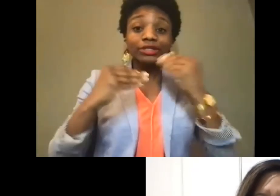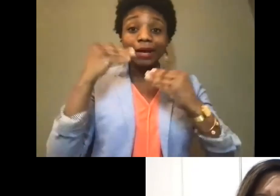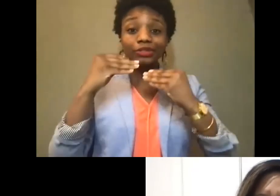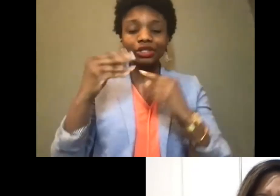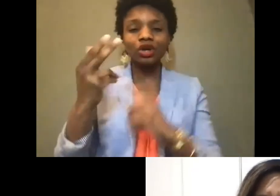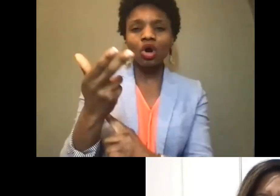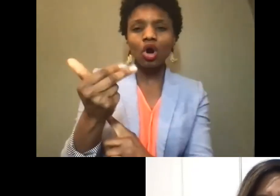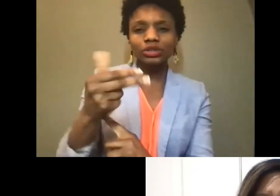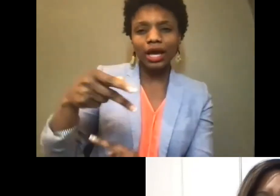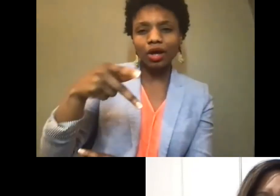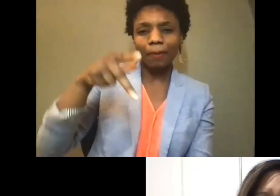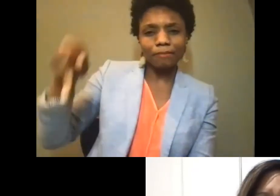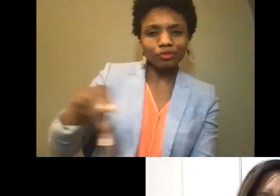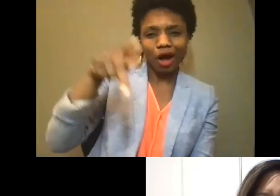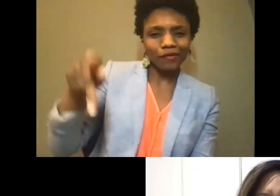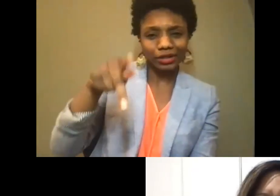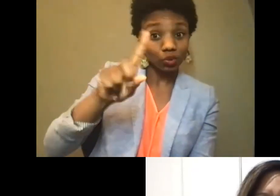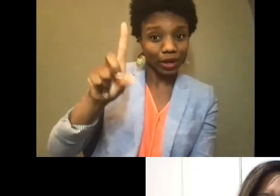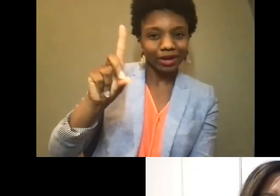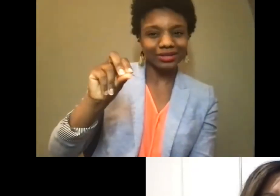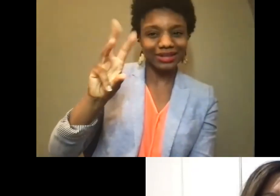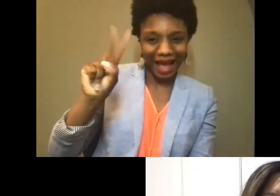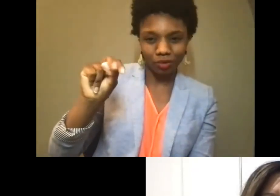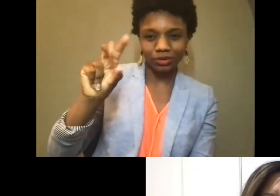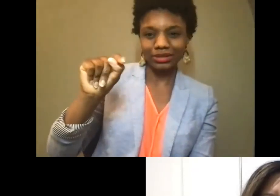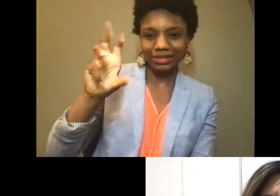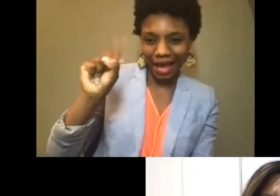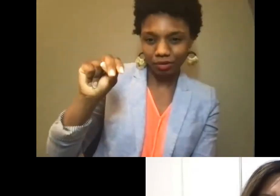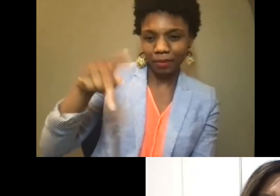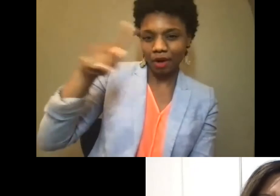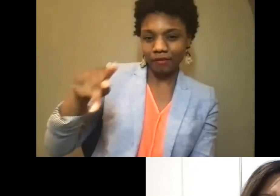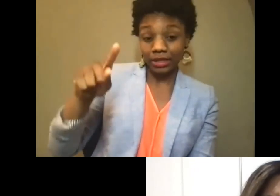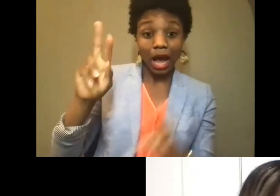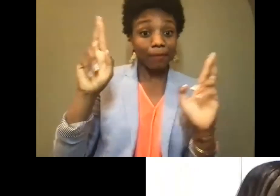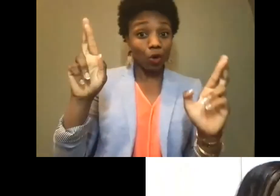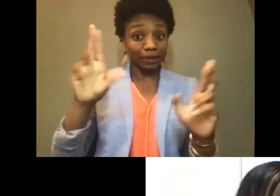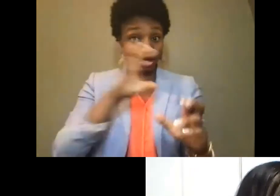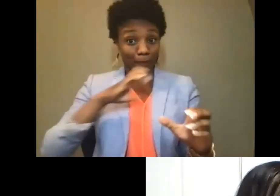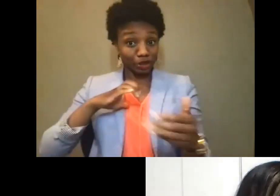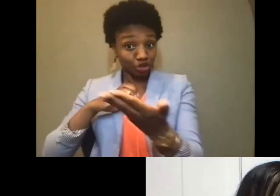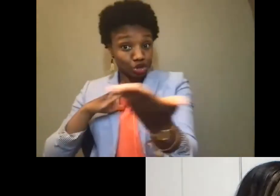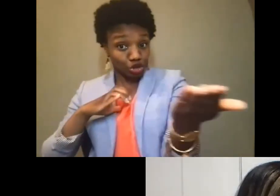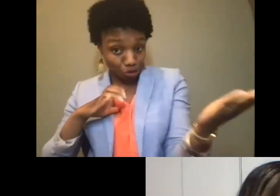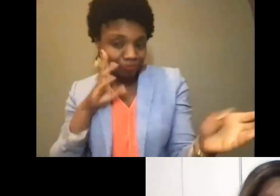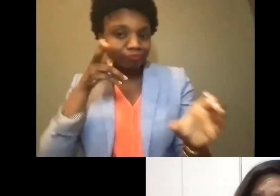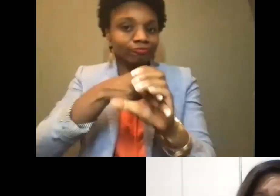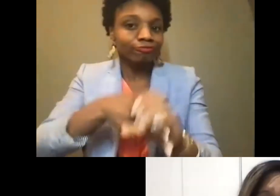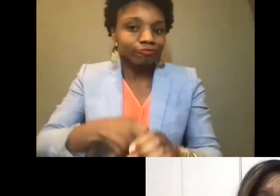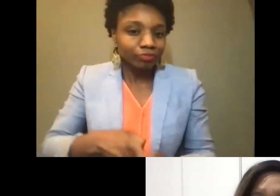Providence in downtown Providence. And we're hoping that commissioners will attend. There'll be hors d'oeuvres, there'll